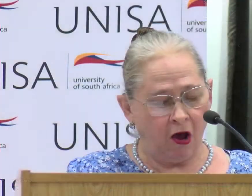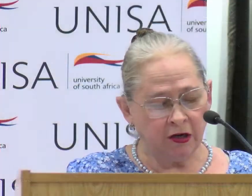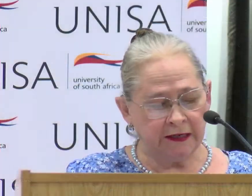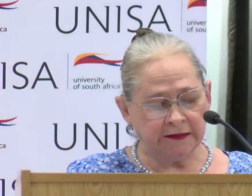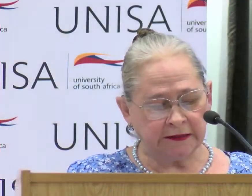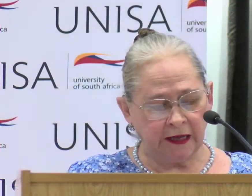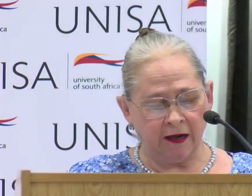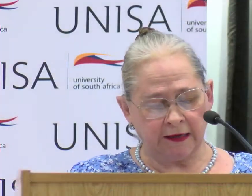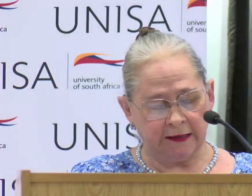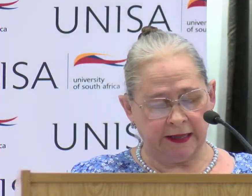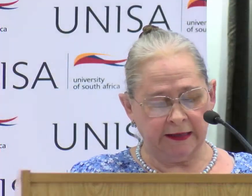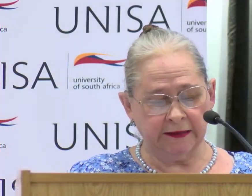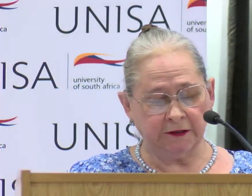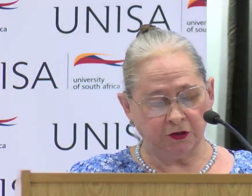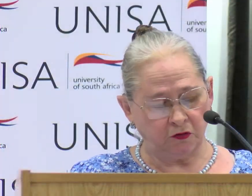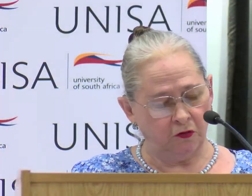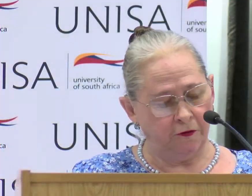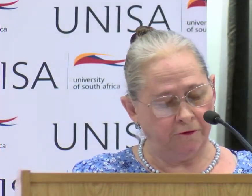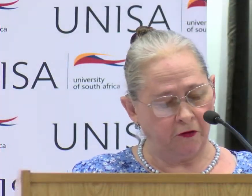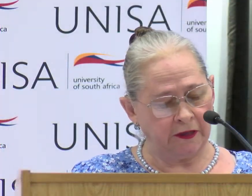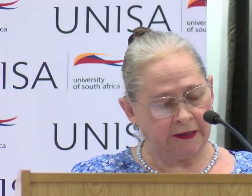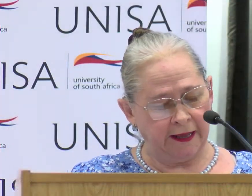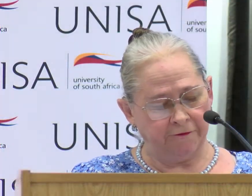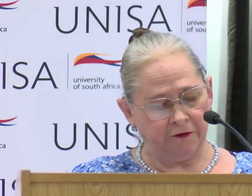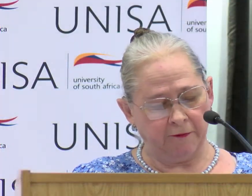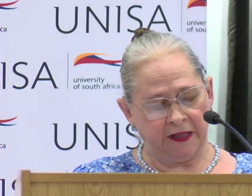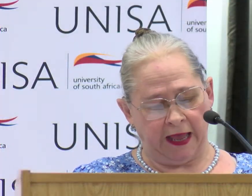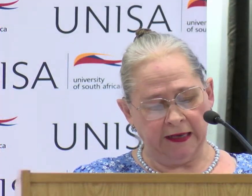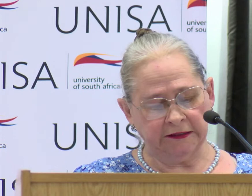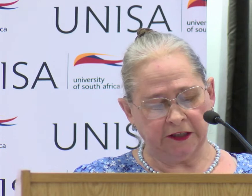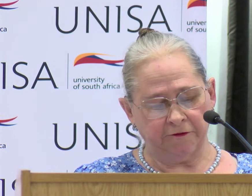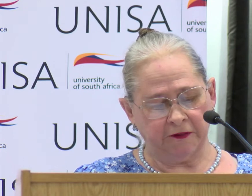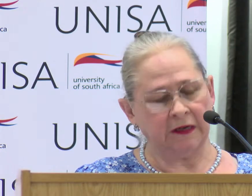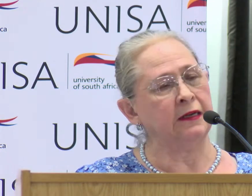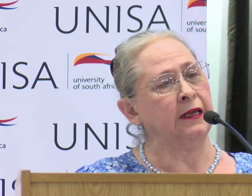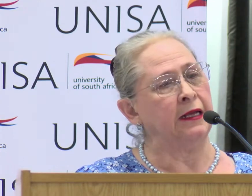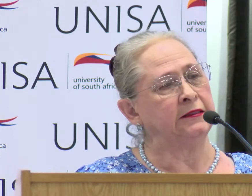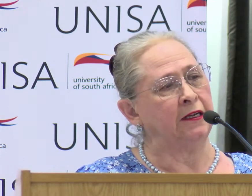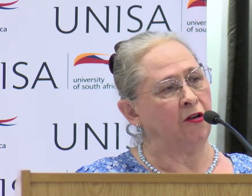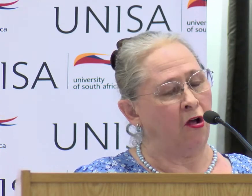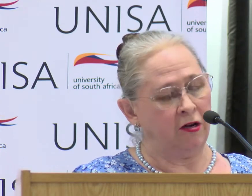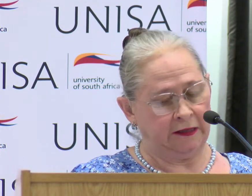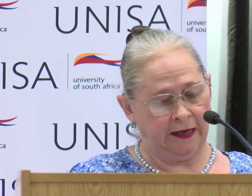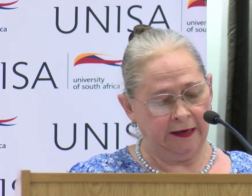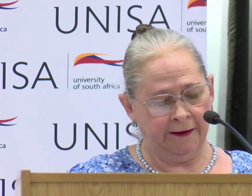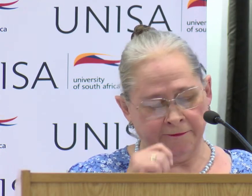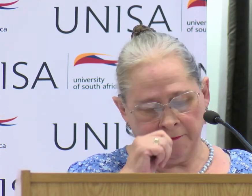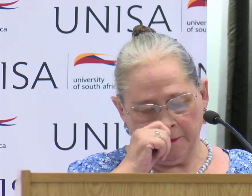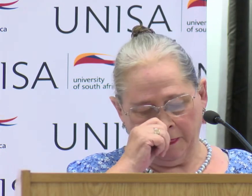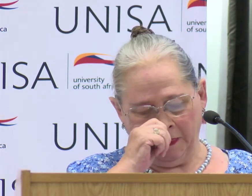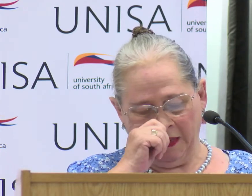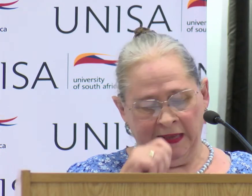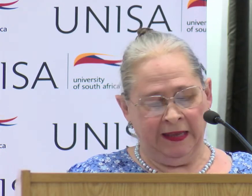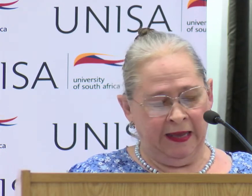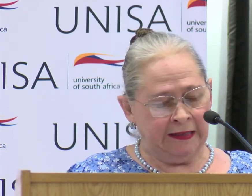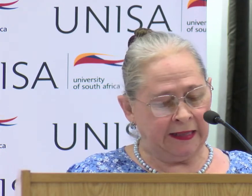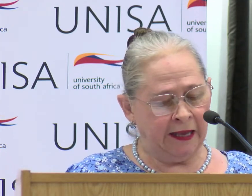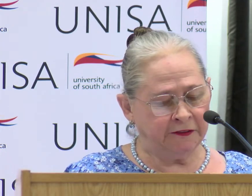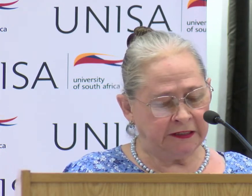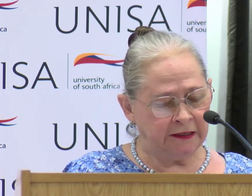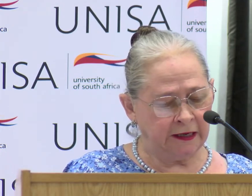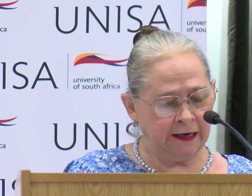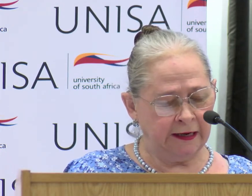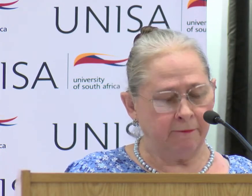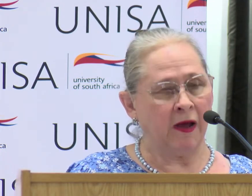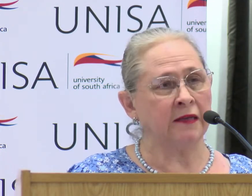can only start attending school for the deaf from the age of 3 years and older.